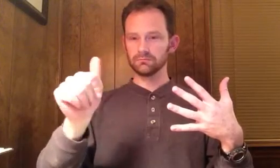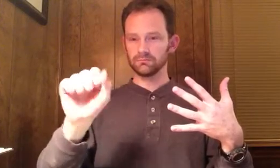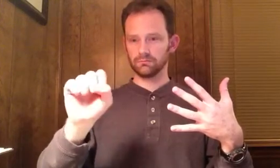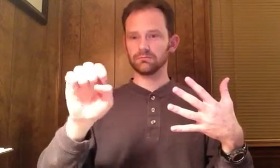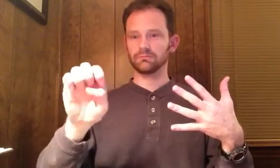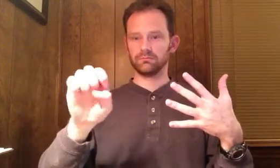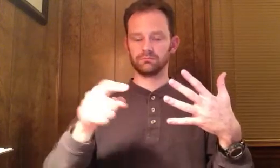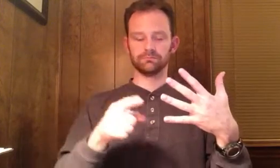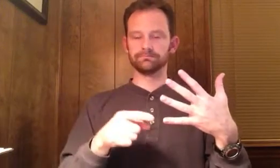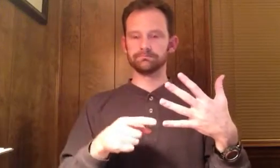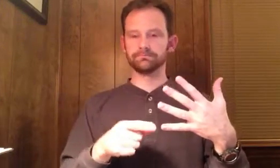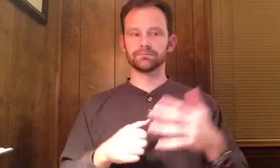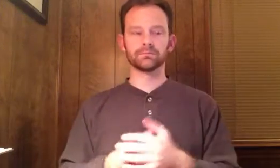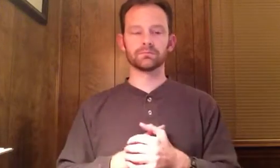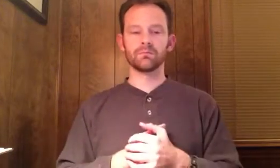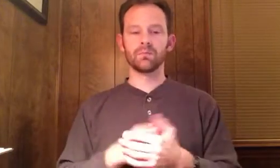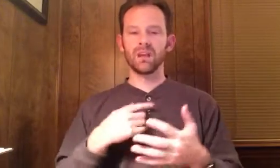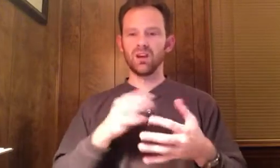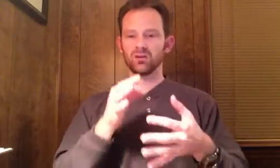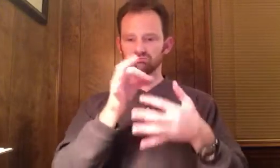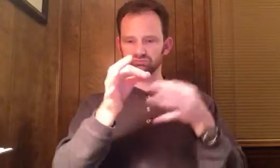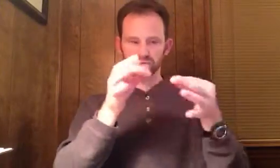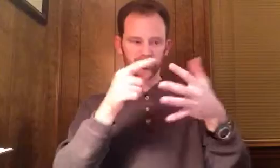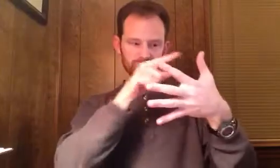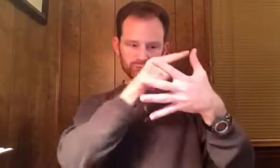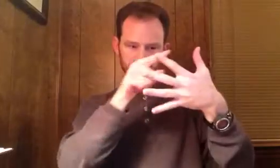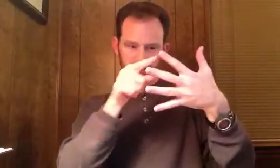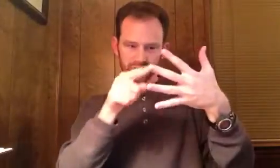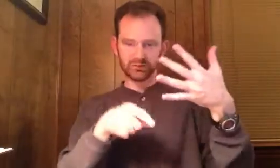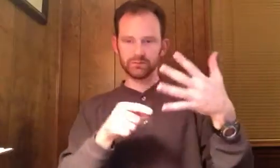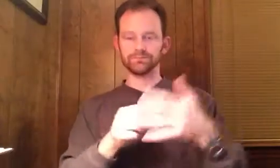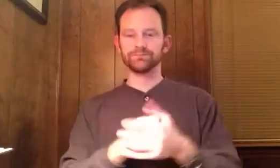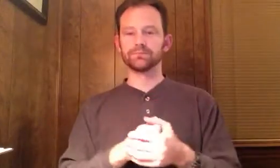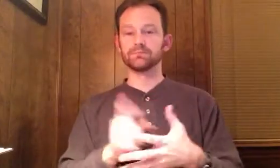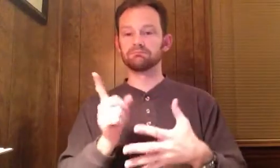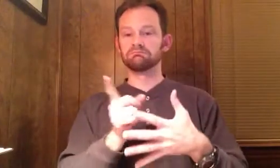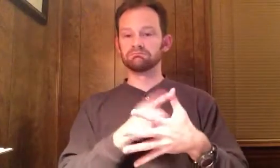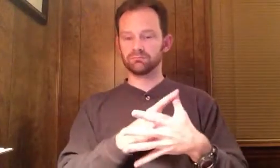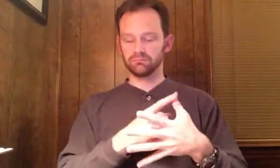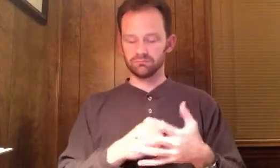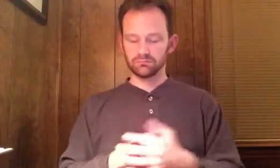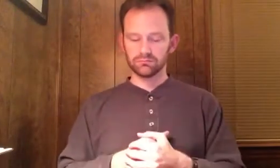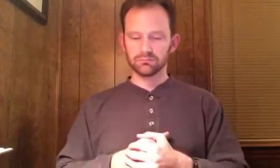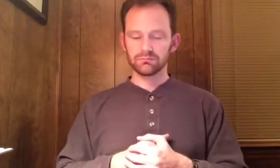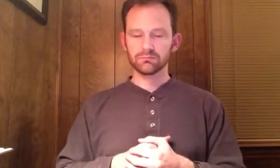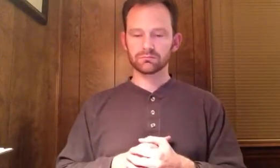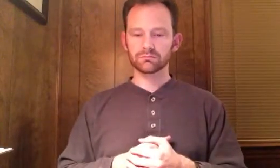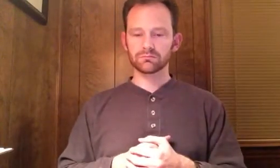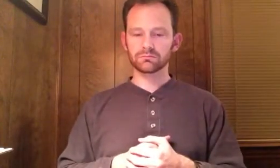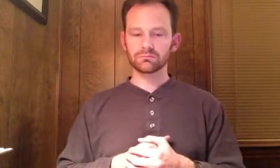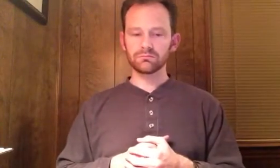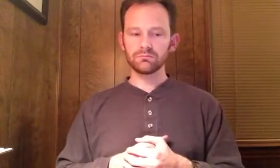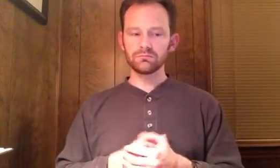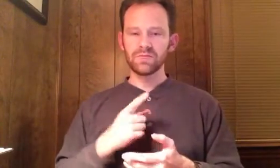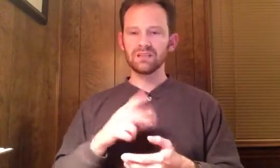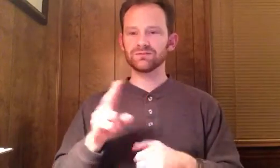T-E-L-O-P-H-A-S-E. I'm going to explain each phase to you. The first phase, or interphase, this is the normal state of a cell.